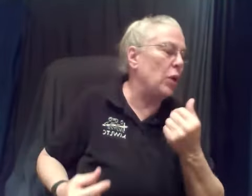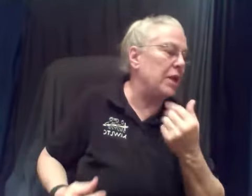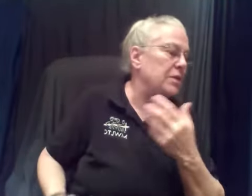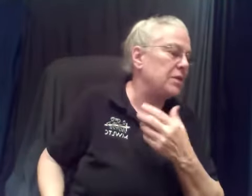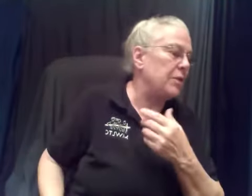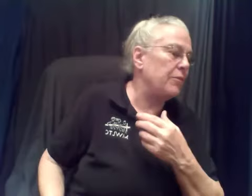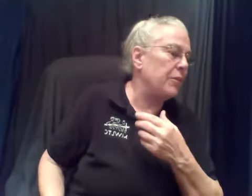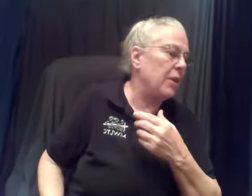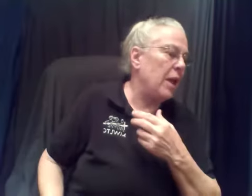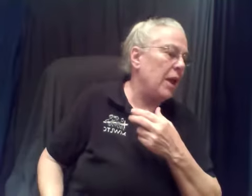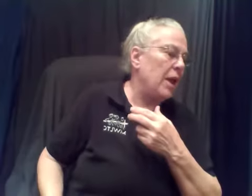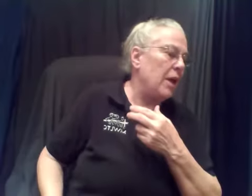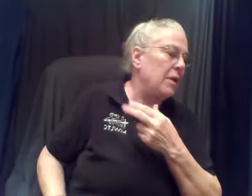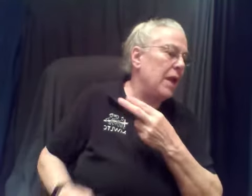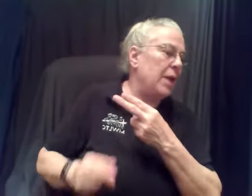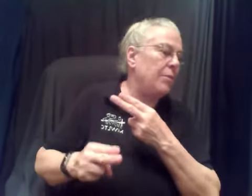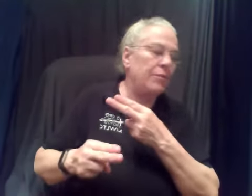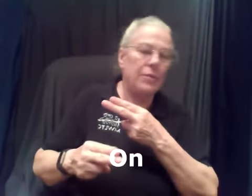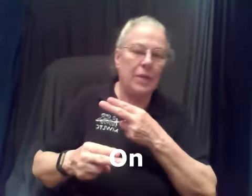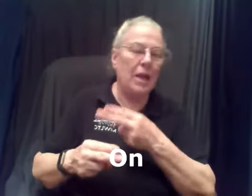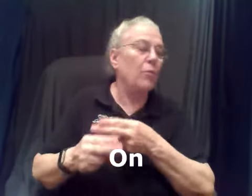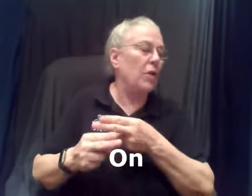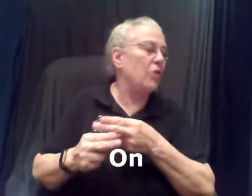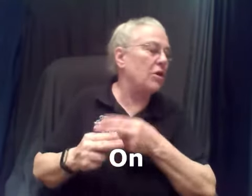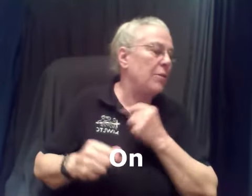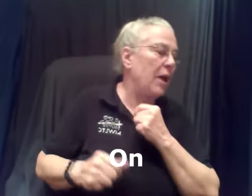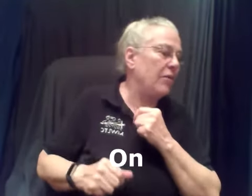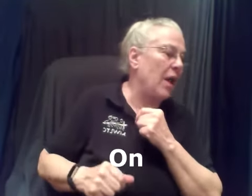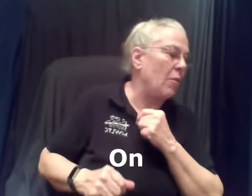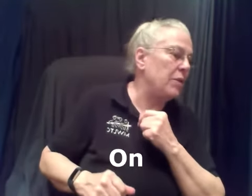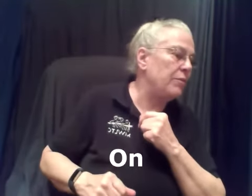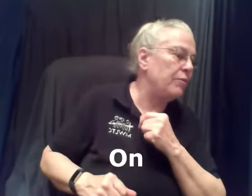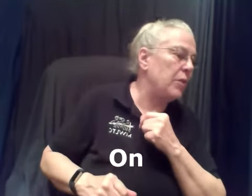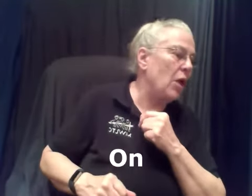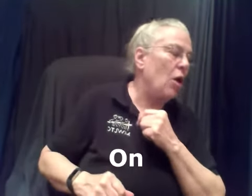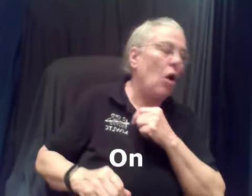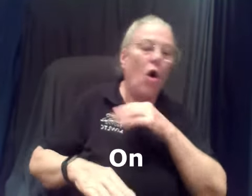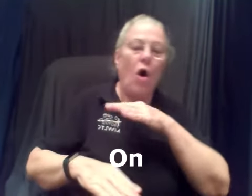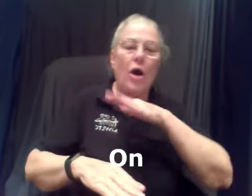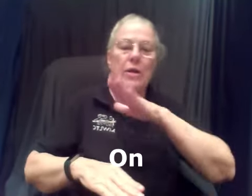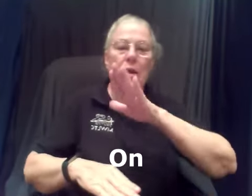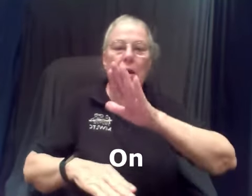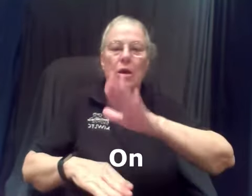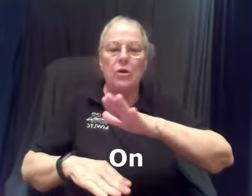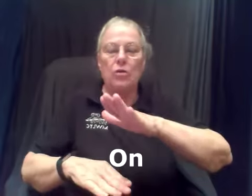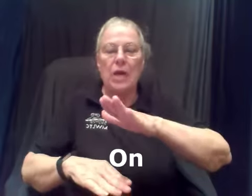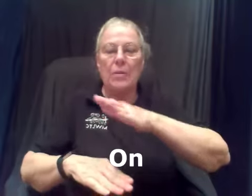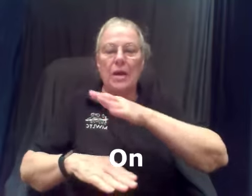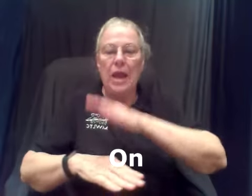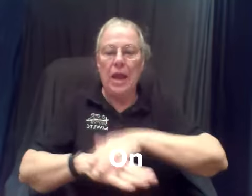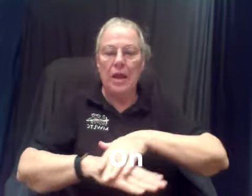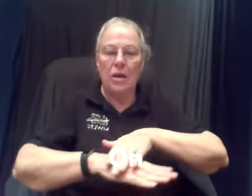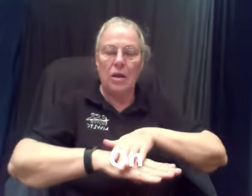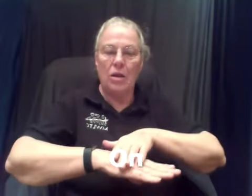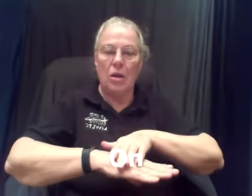Sweetest. Name, and we've talked about that one. On, your dominant hand